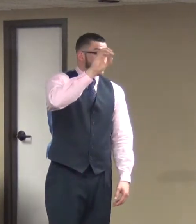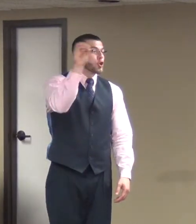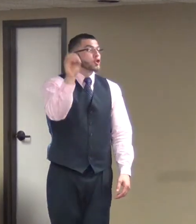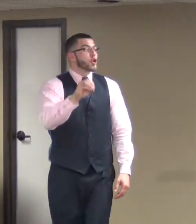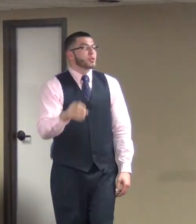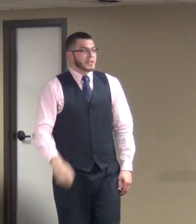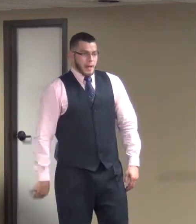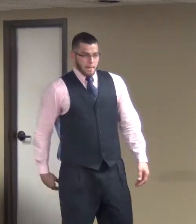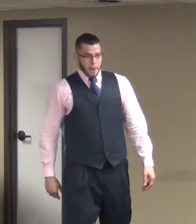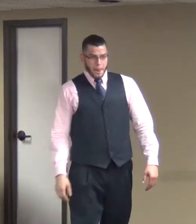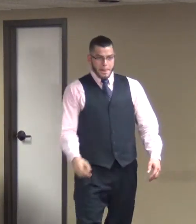2%.